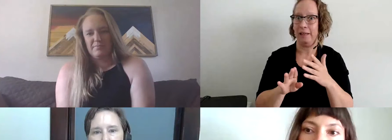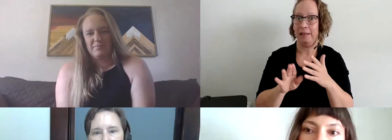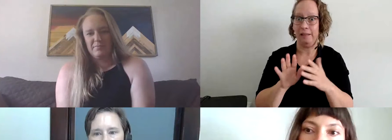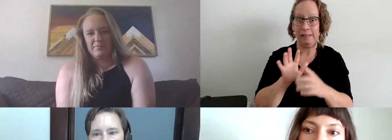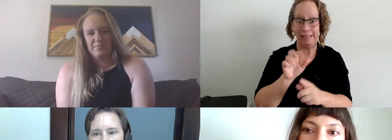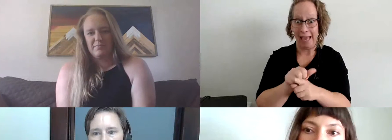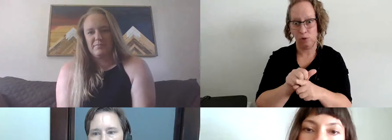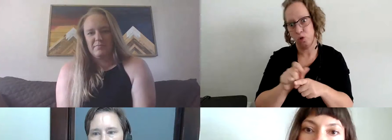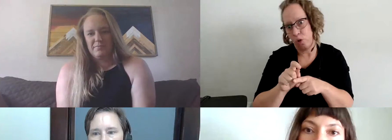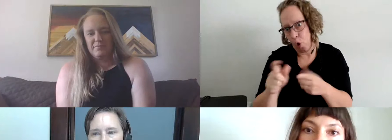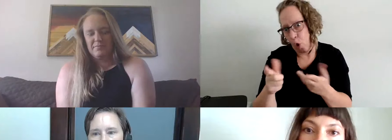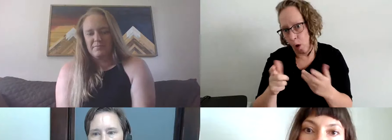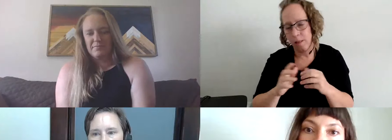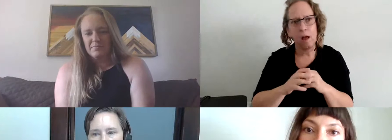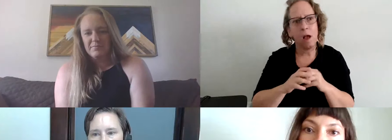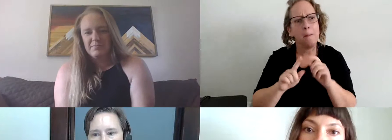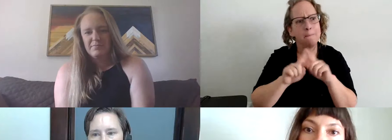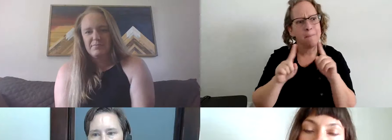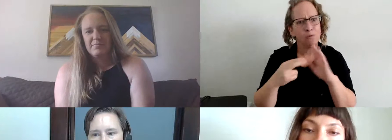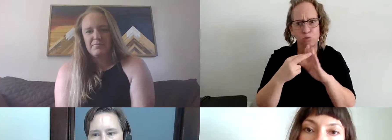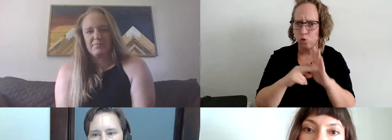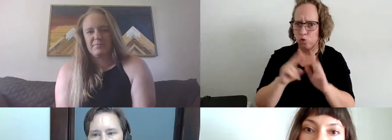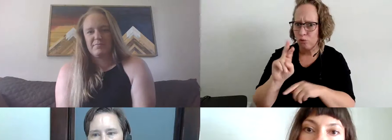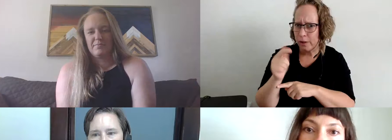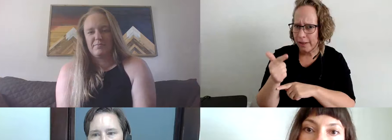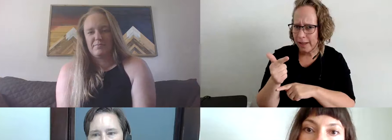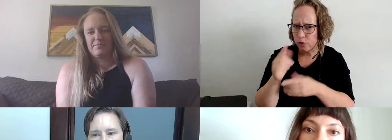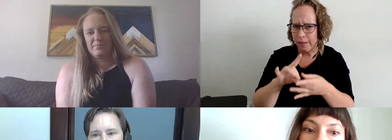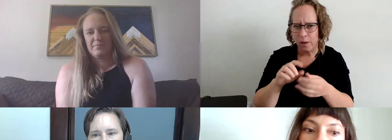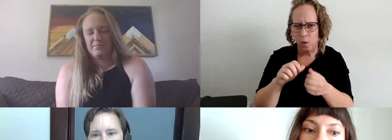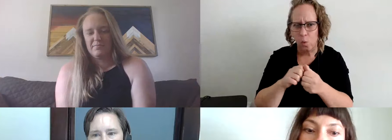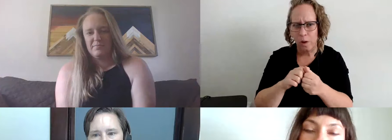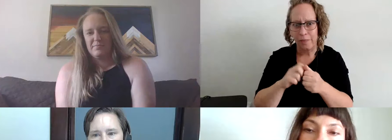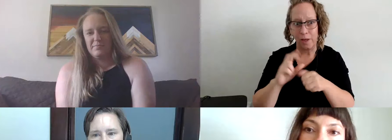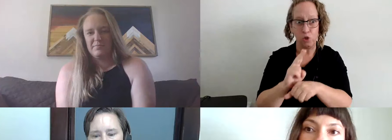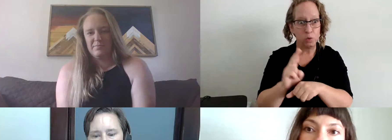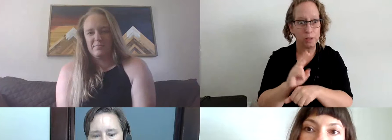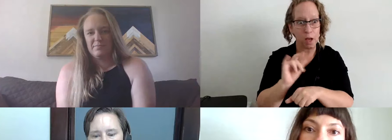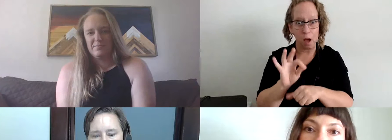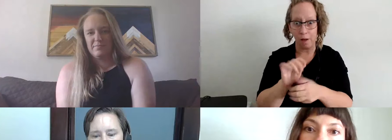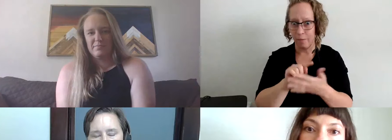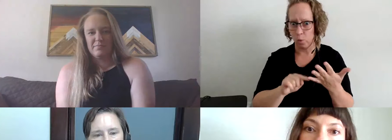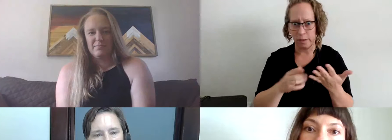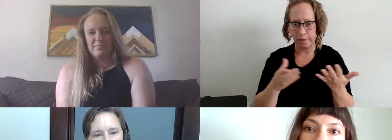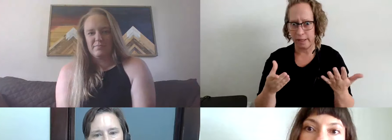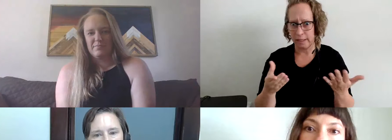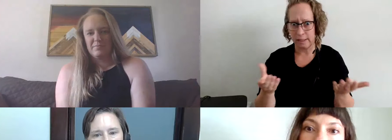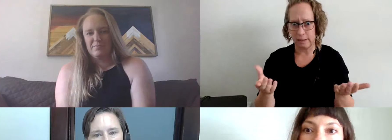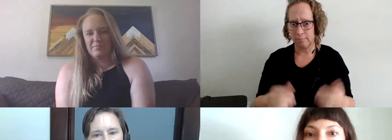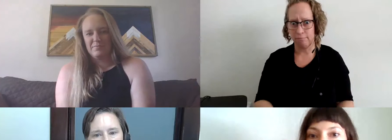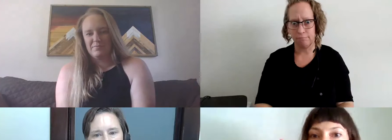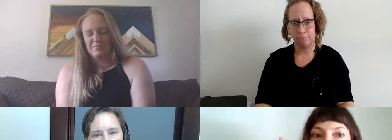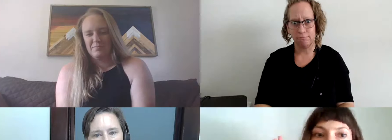the call. Are there rules or regulations as far as the uses of those things?